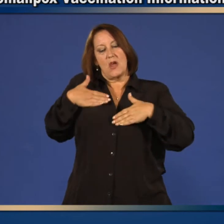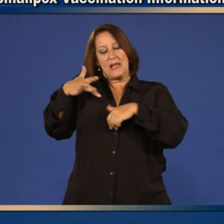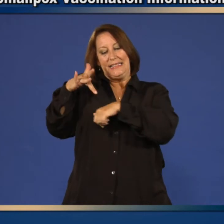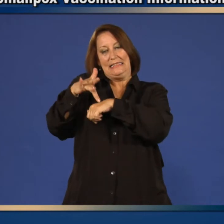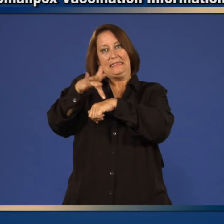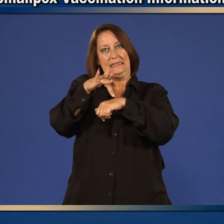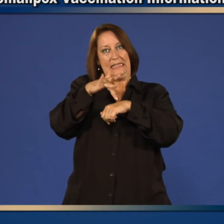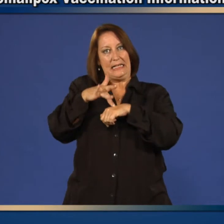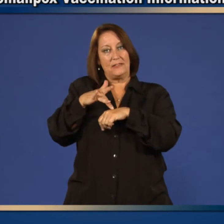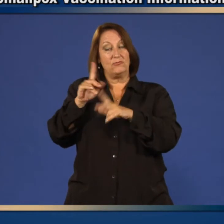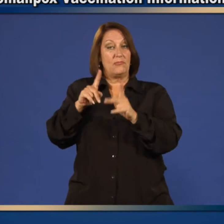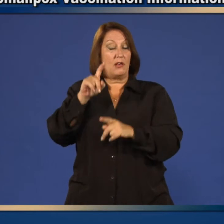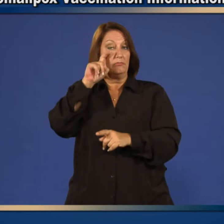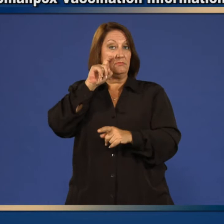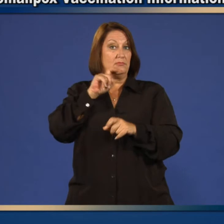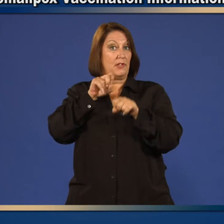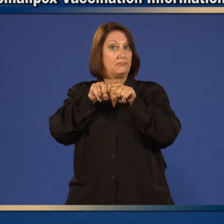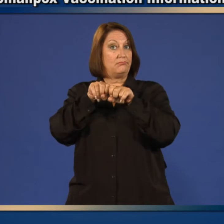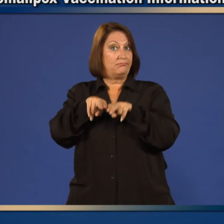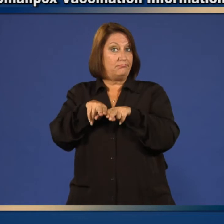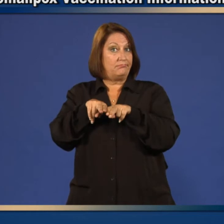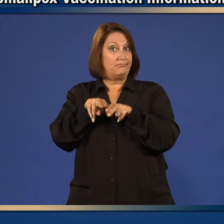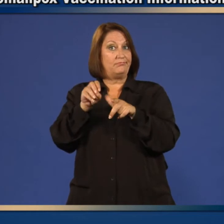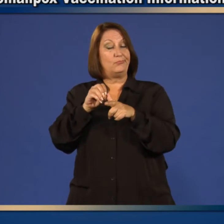with, such as a sex partner.